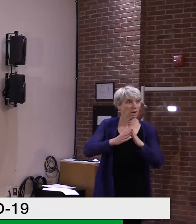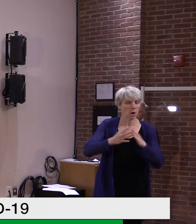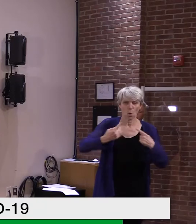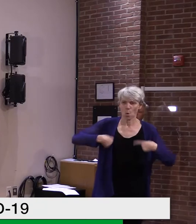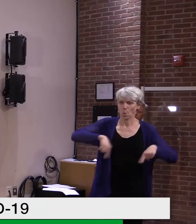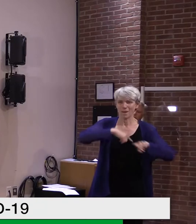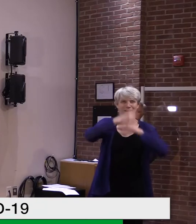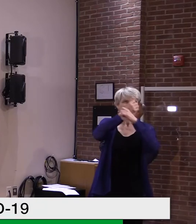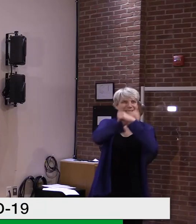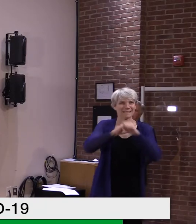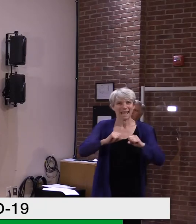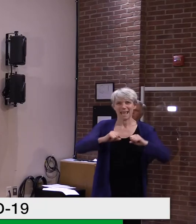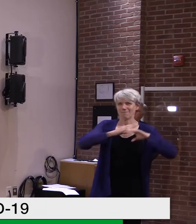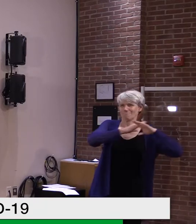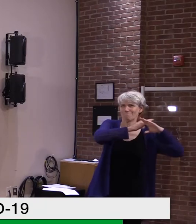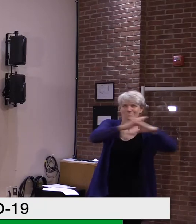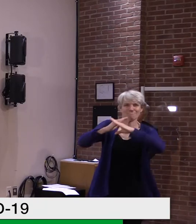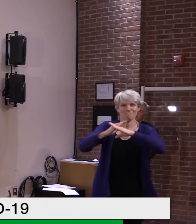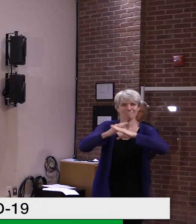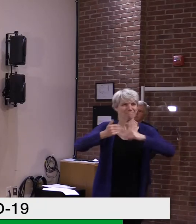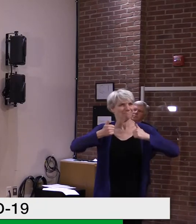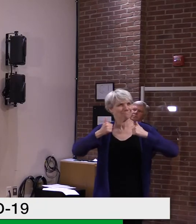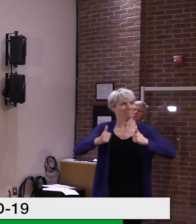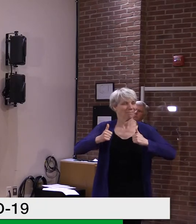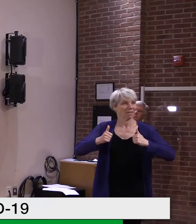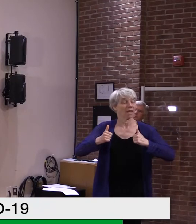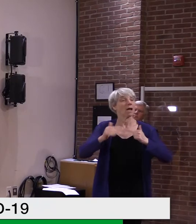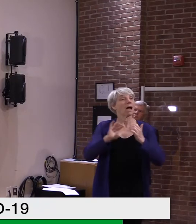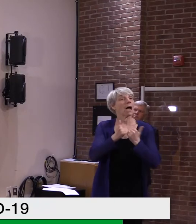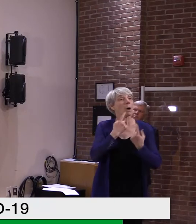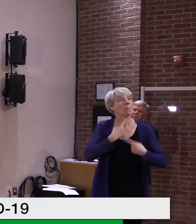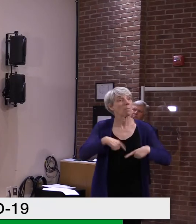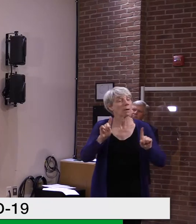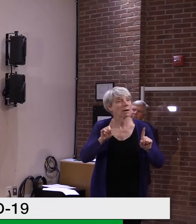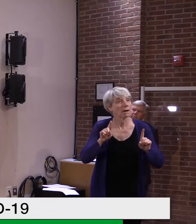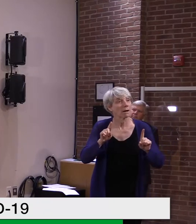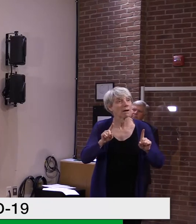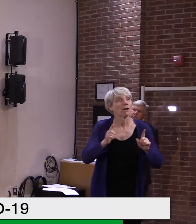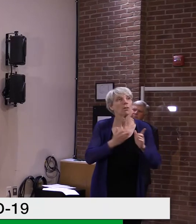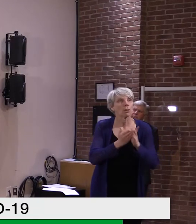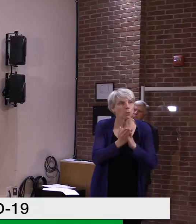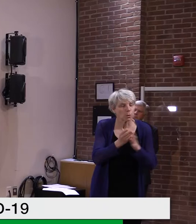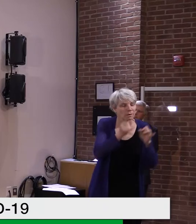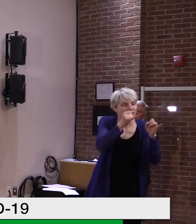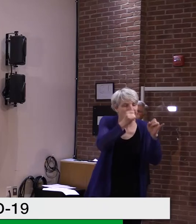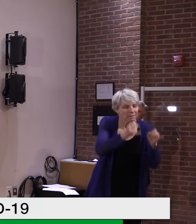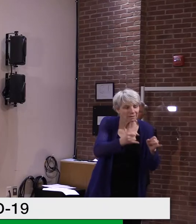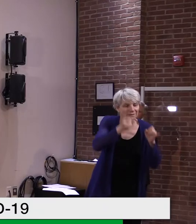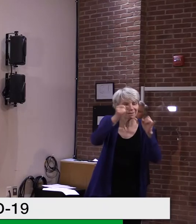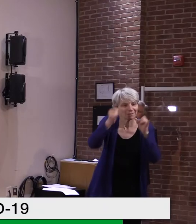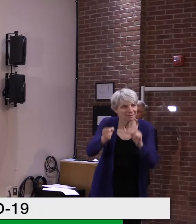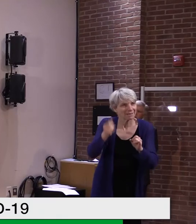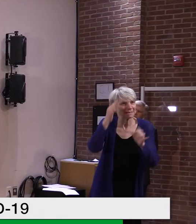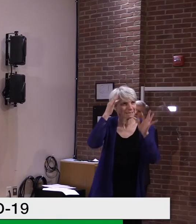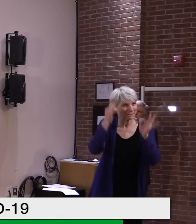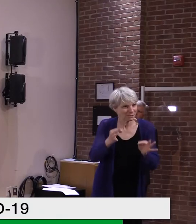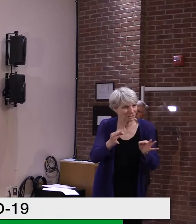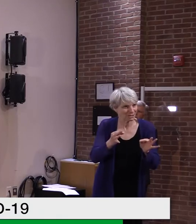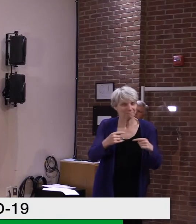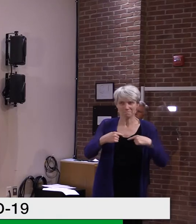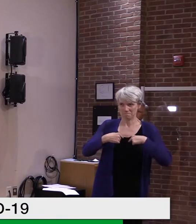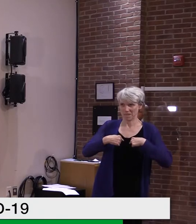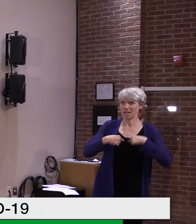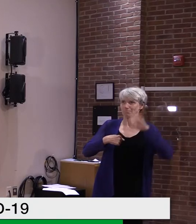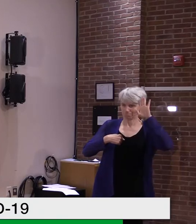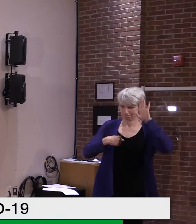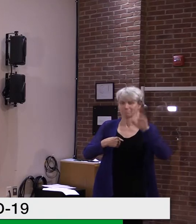level, we all contribute to it, and rather than focus on the number, we should focus